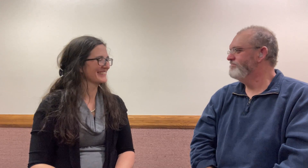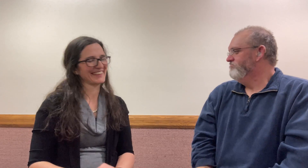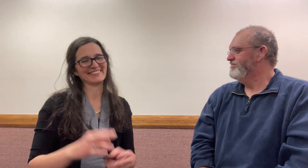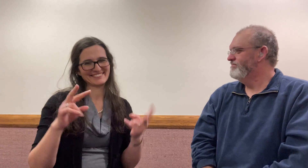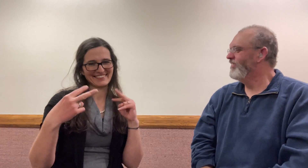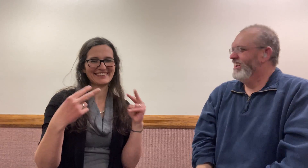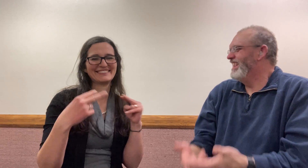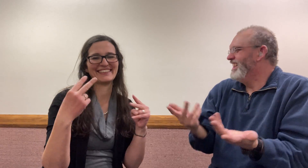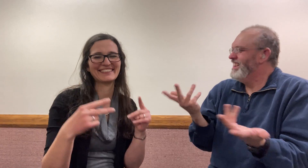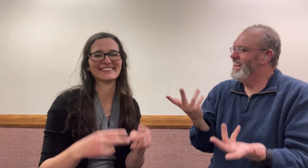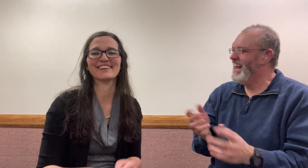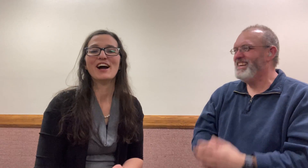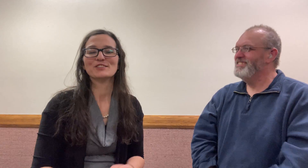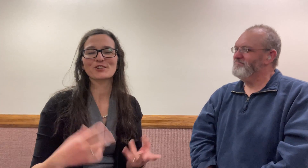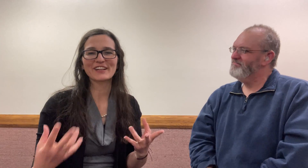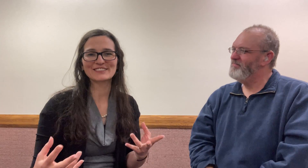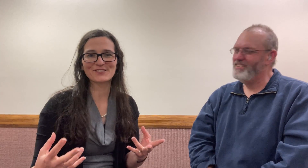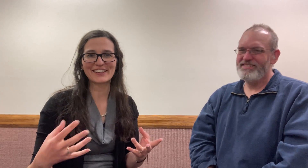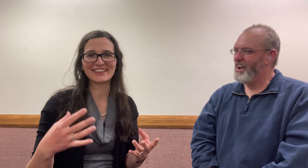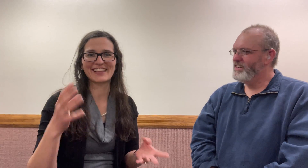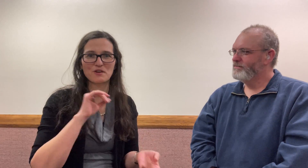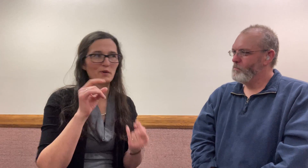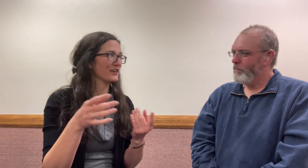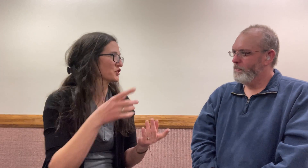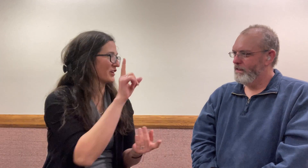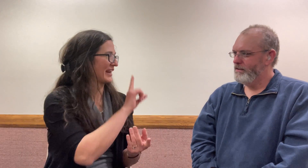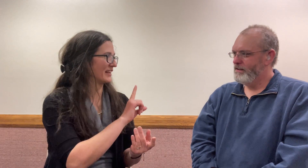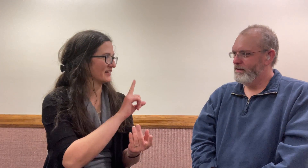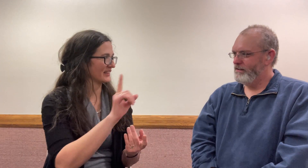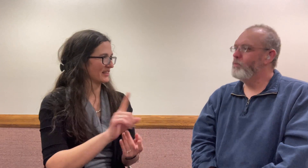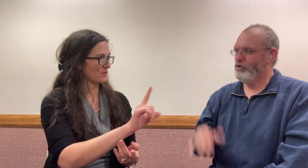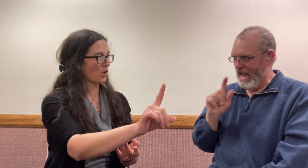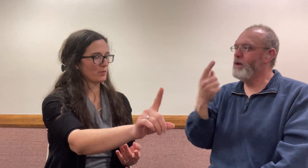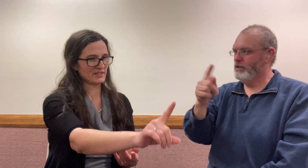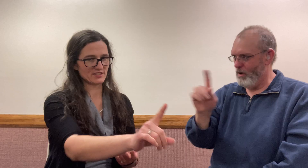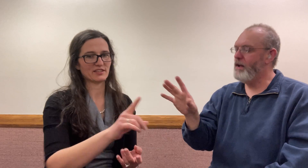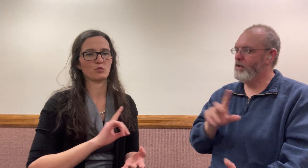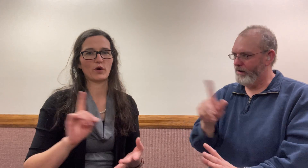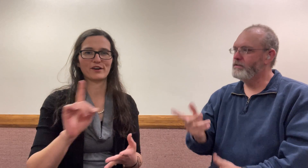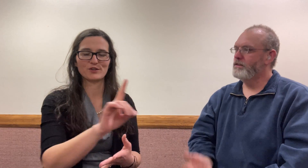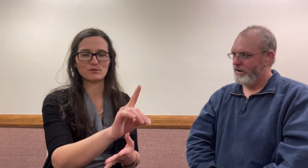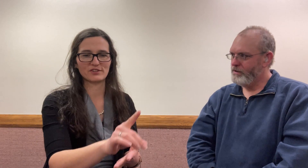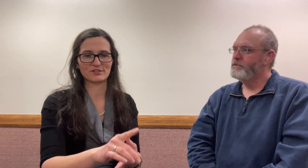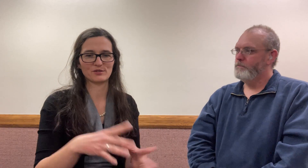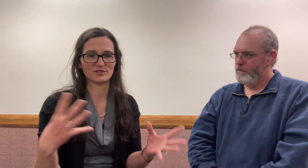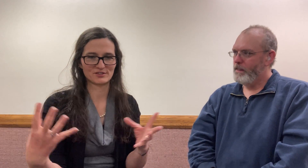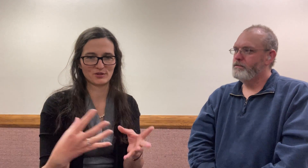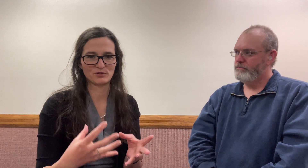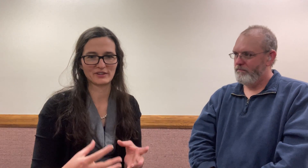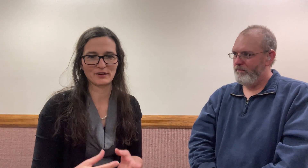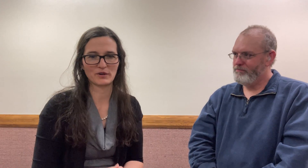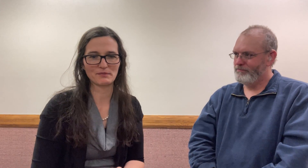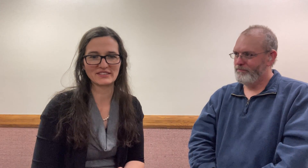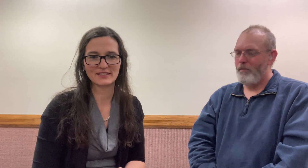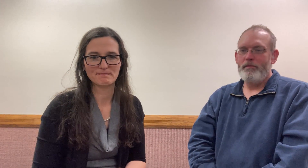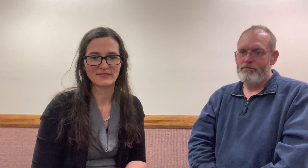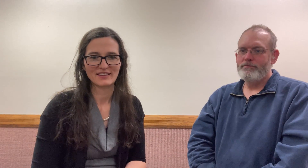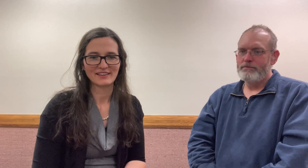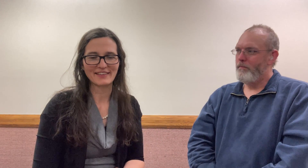Okay. So classifier in like where is your hand in the moment? Where are you moving to show kind of what it means? Okay, and